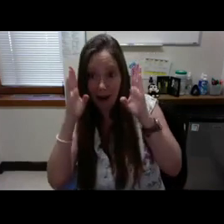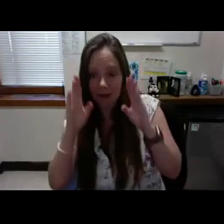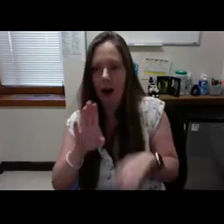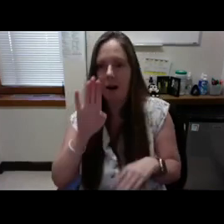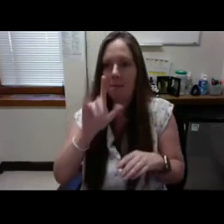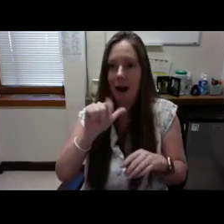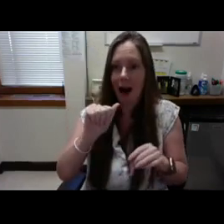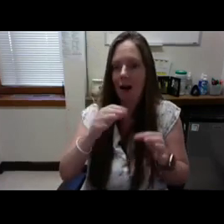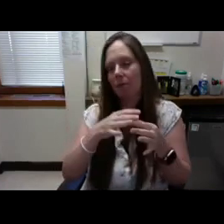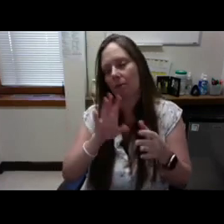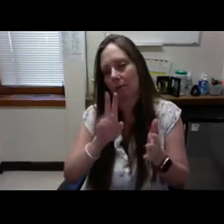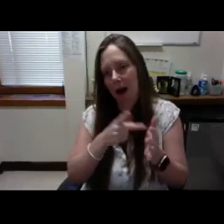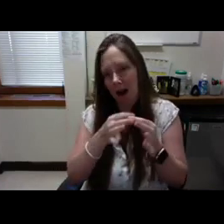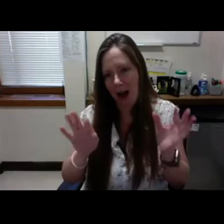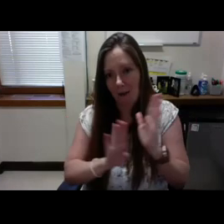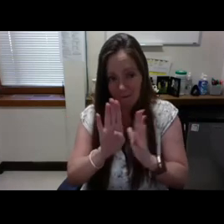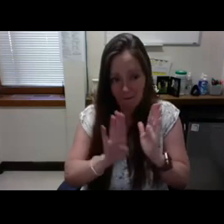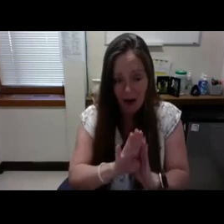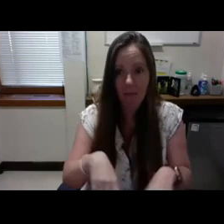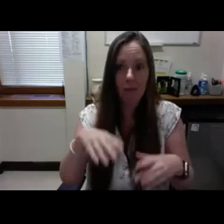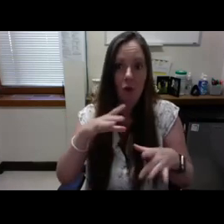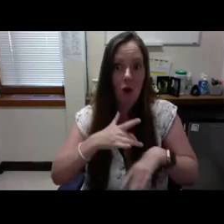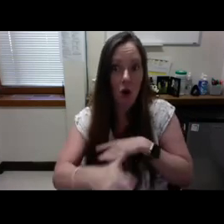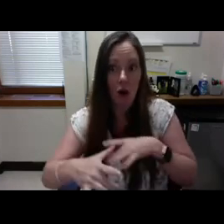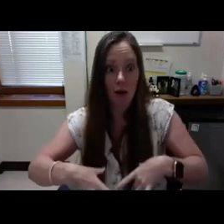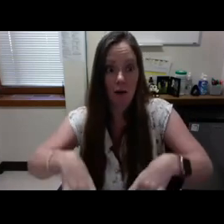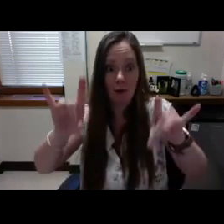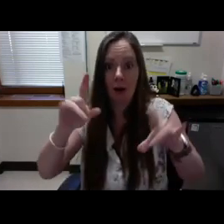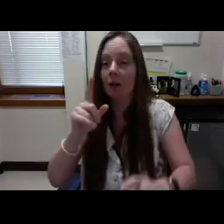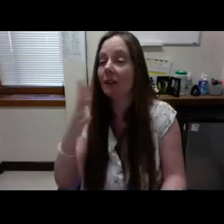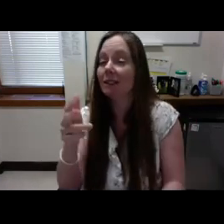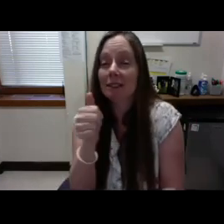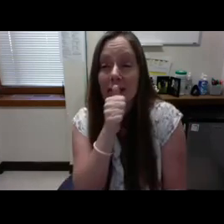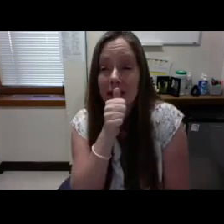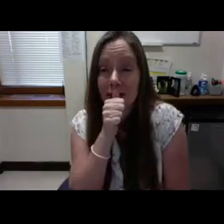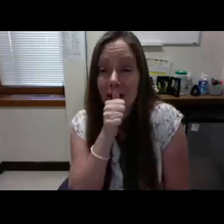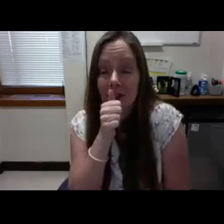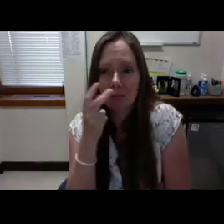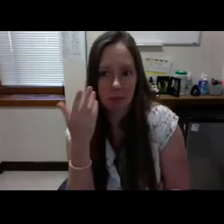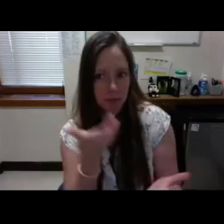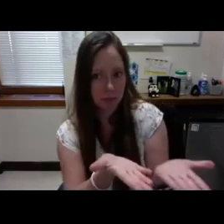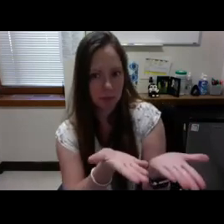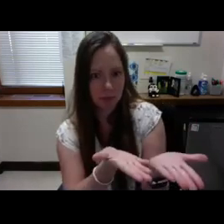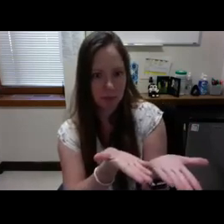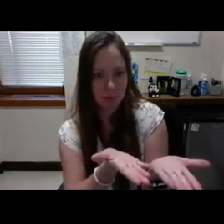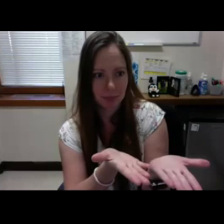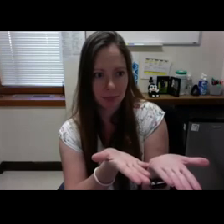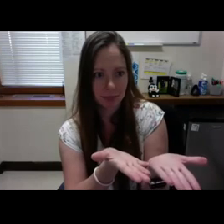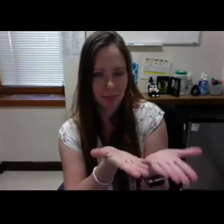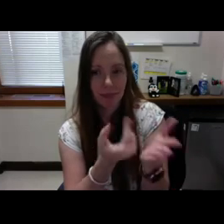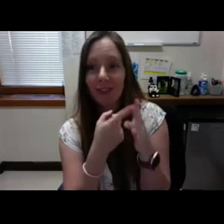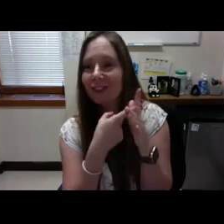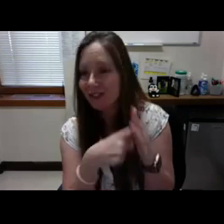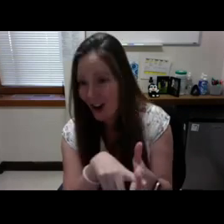So this slide, we're going to talk about visual attention and early acquisition. And the secret to that